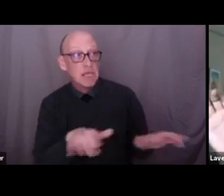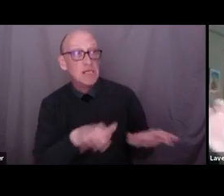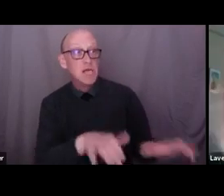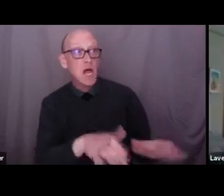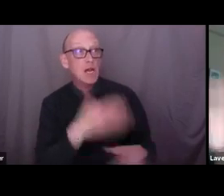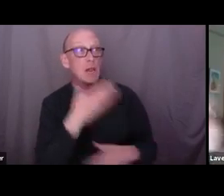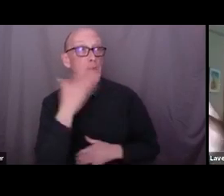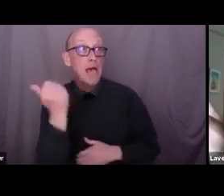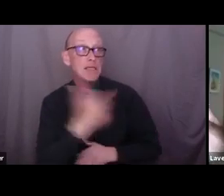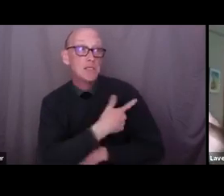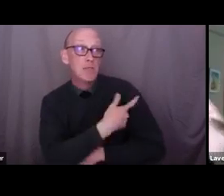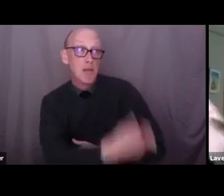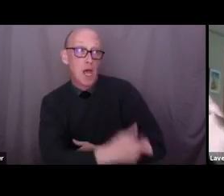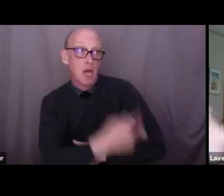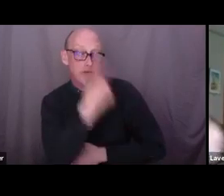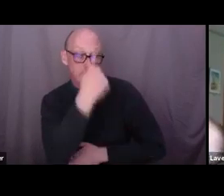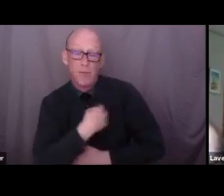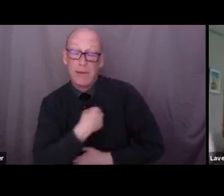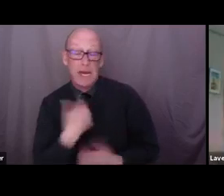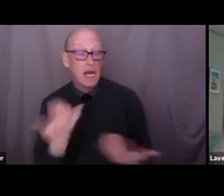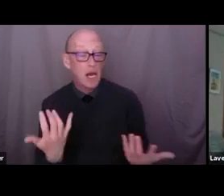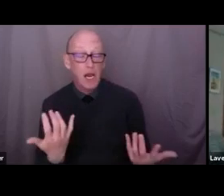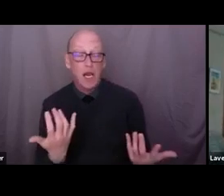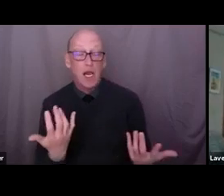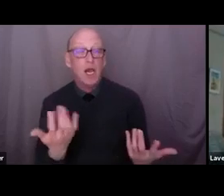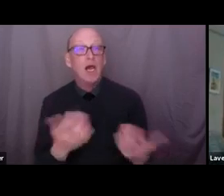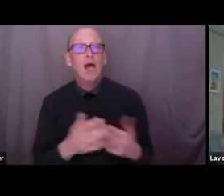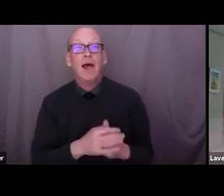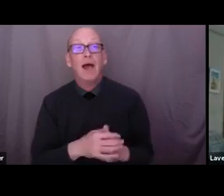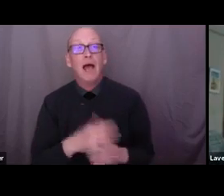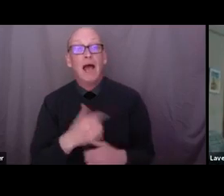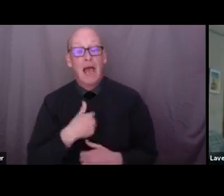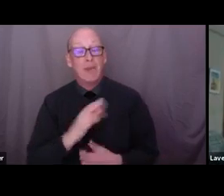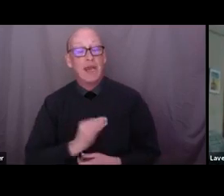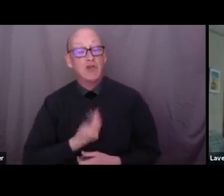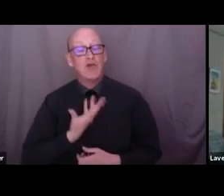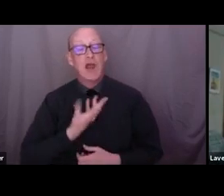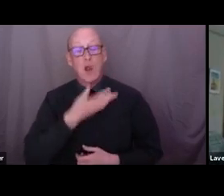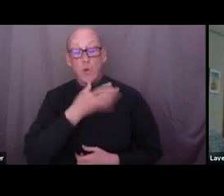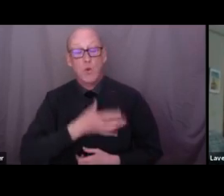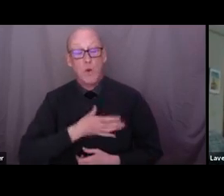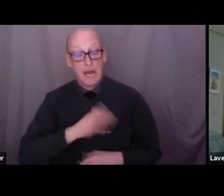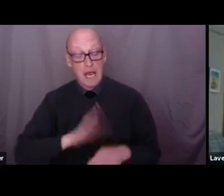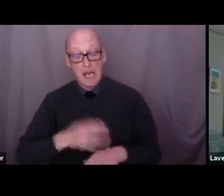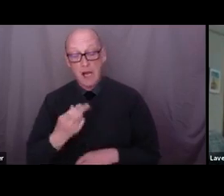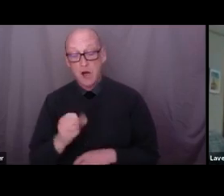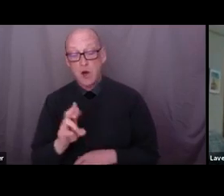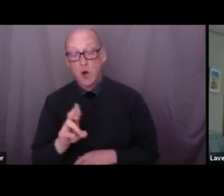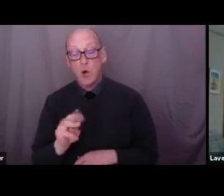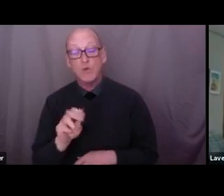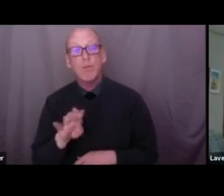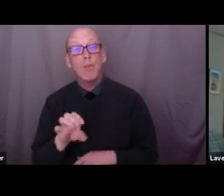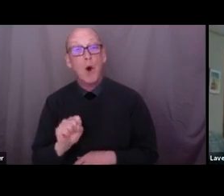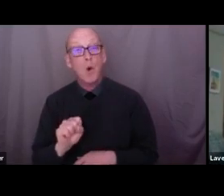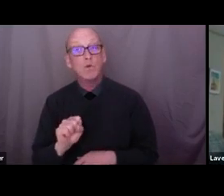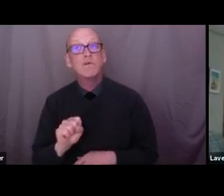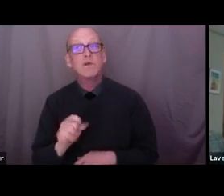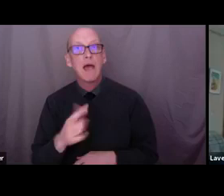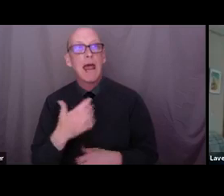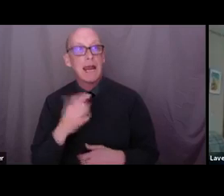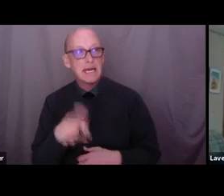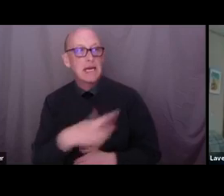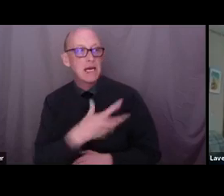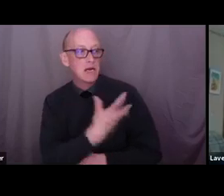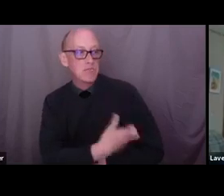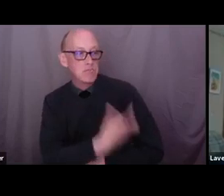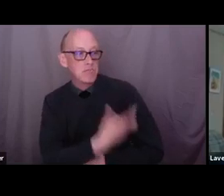me. So I can't say how important that is to me as a trans woman who's been on hormones for a few years and had to get my blood drawn a lot for